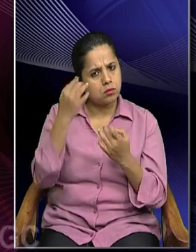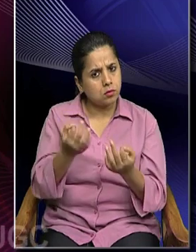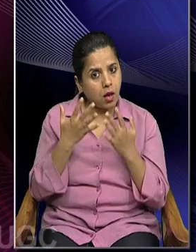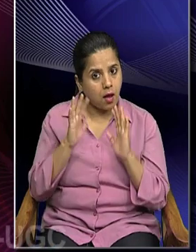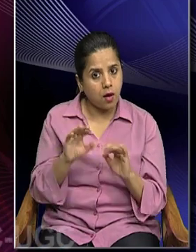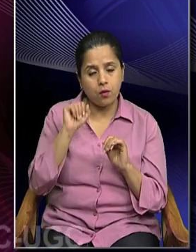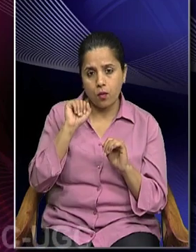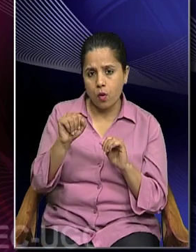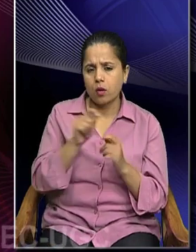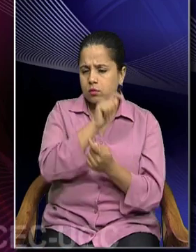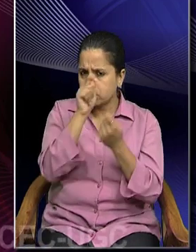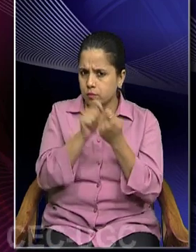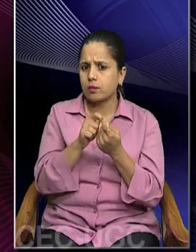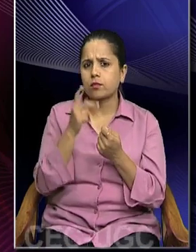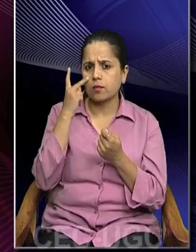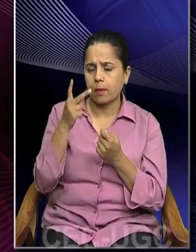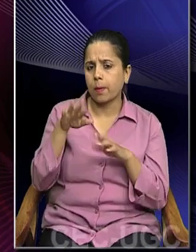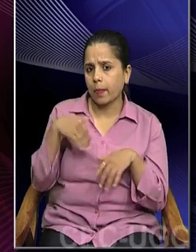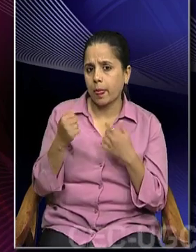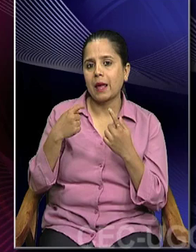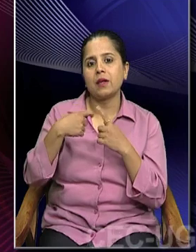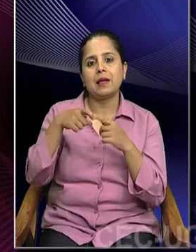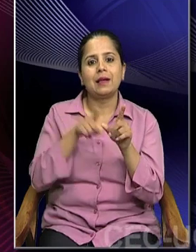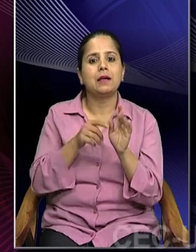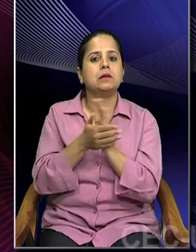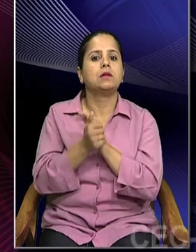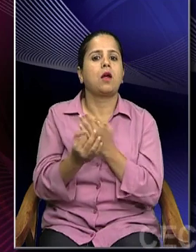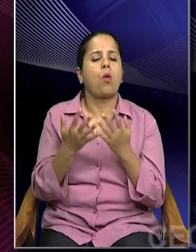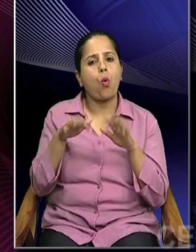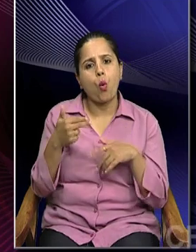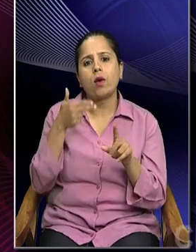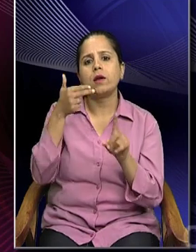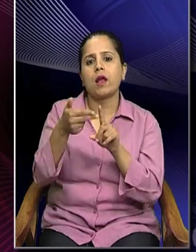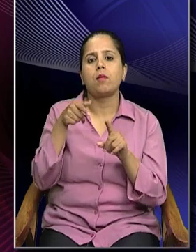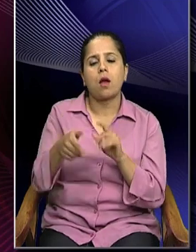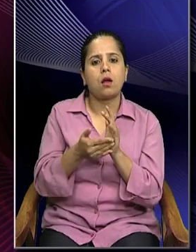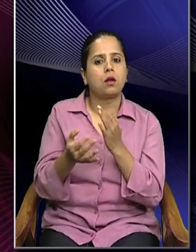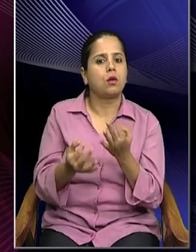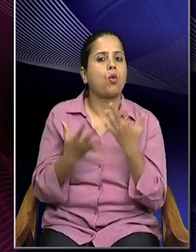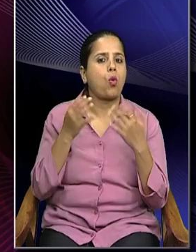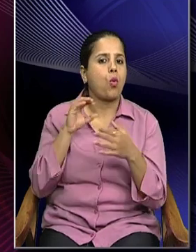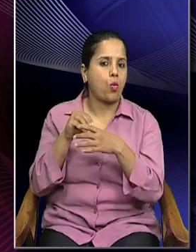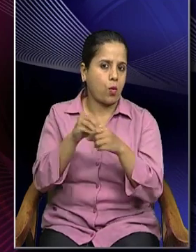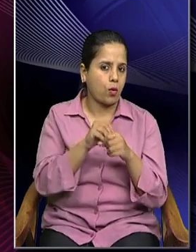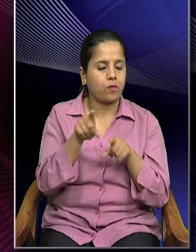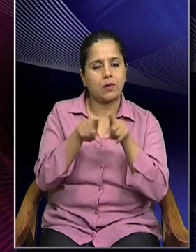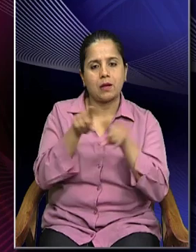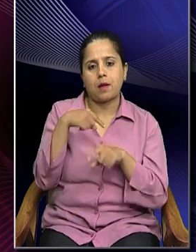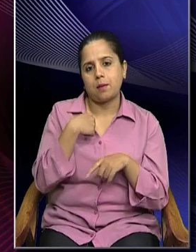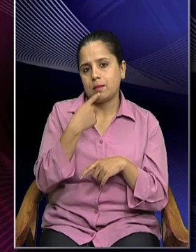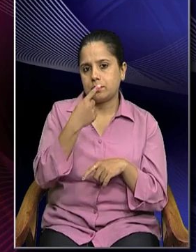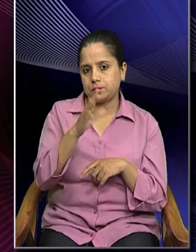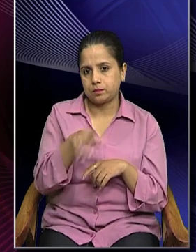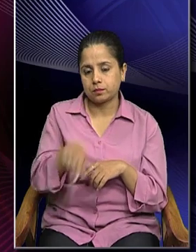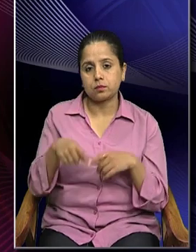their specific and the key skills, or we call it as the competencies. Like let us take an example of